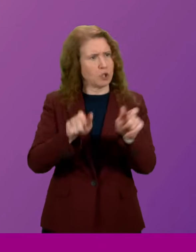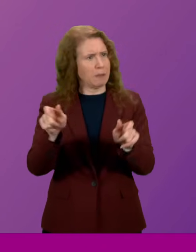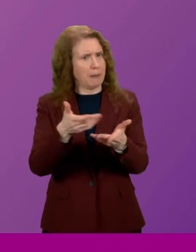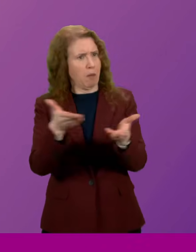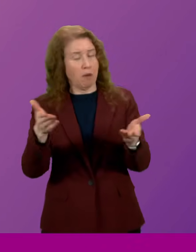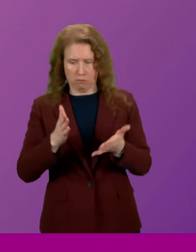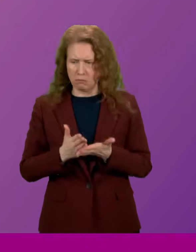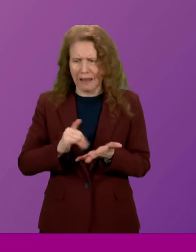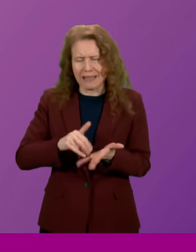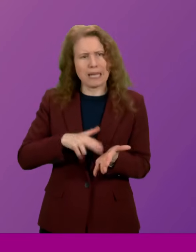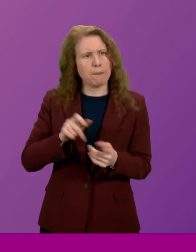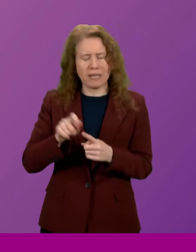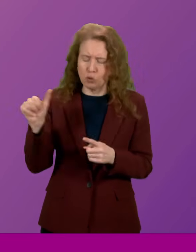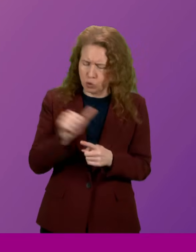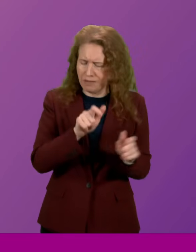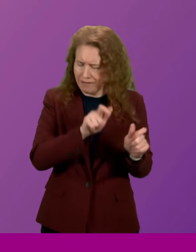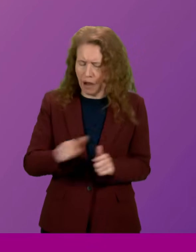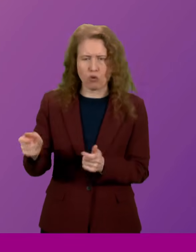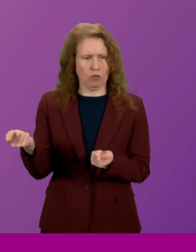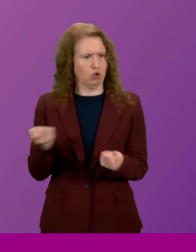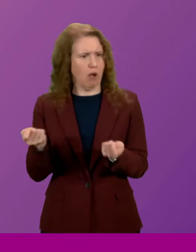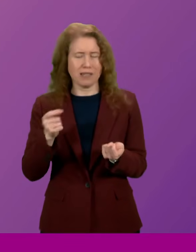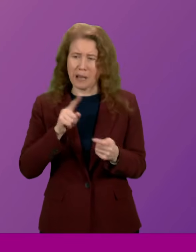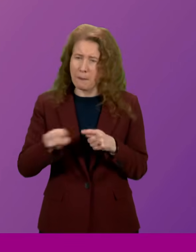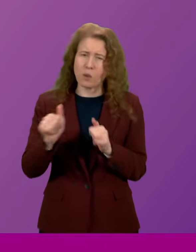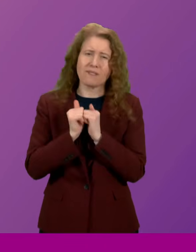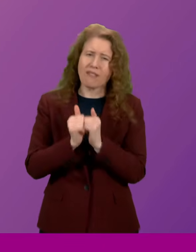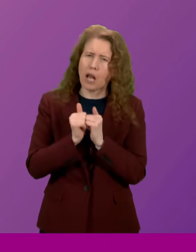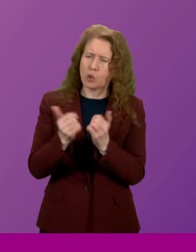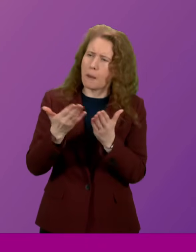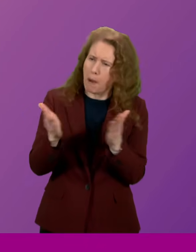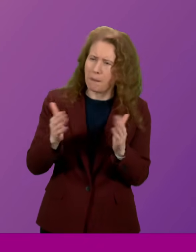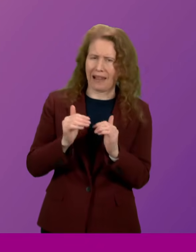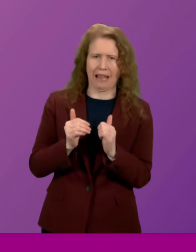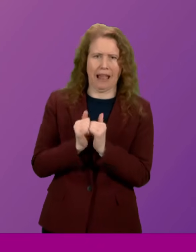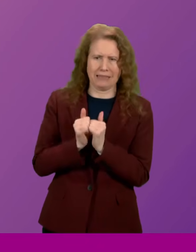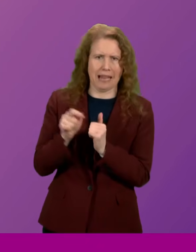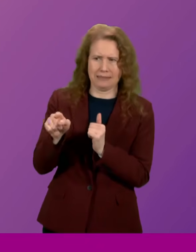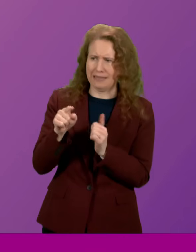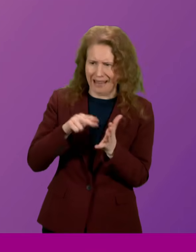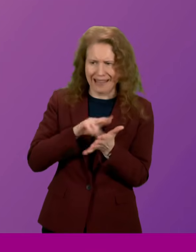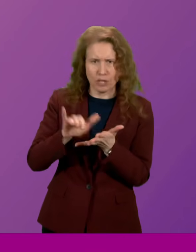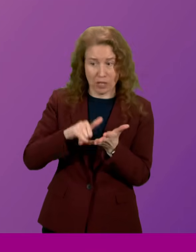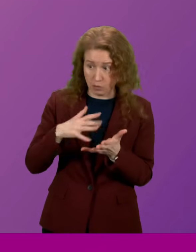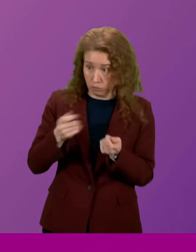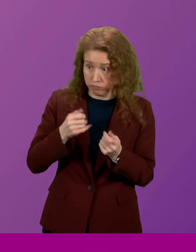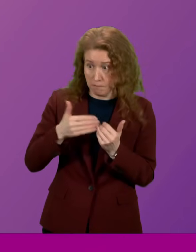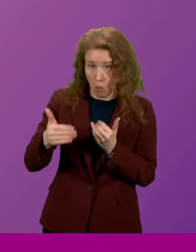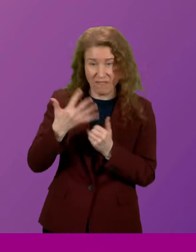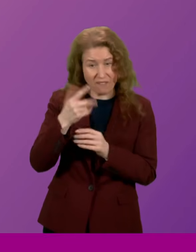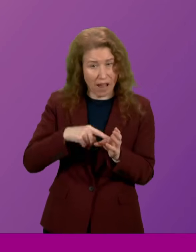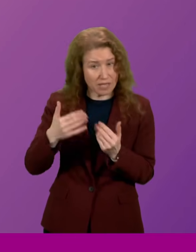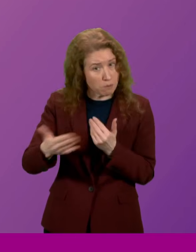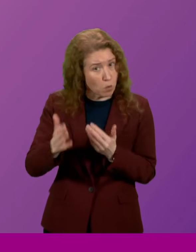that the SNP should be in charge of our most valued public asset, the NHS, for another 5 years? First